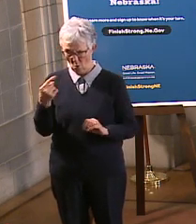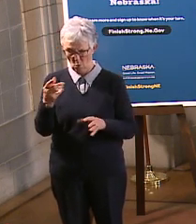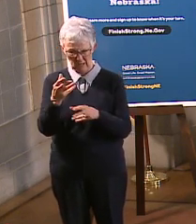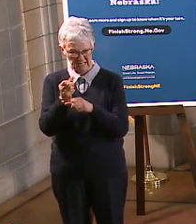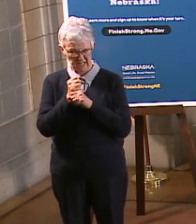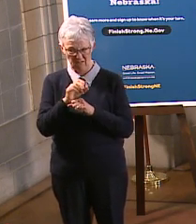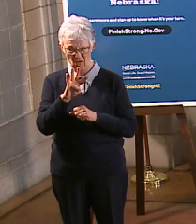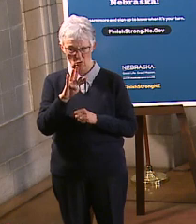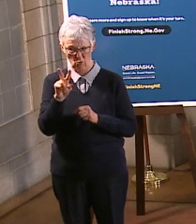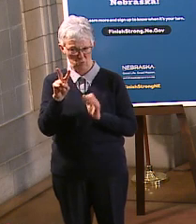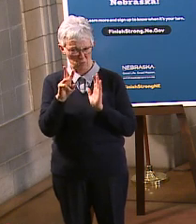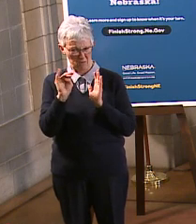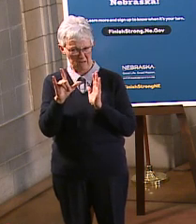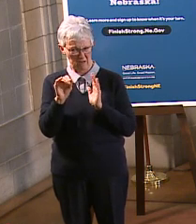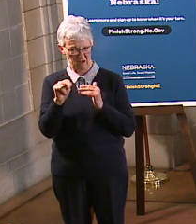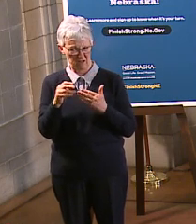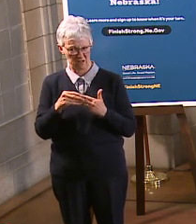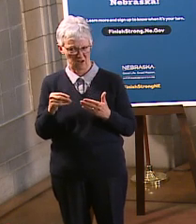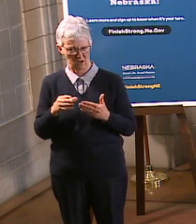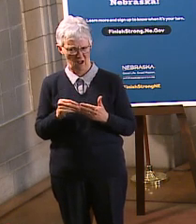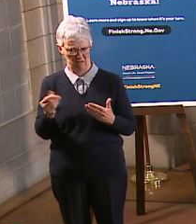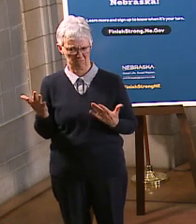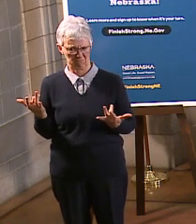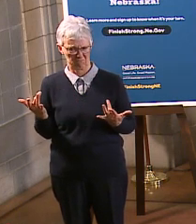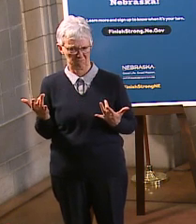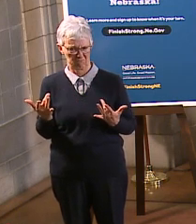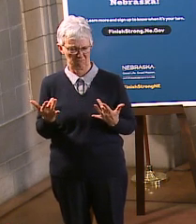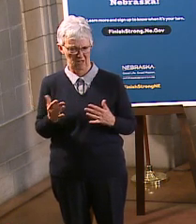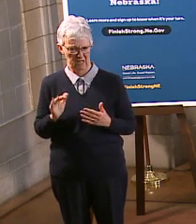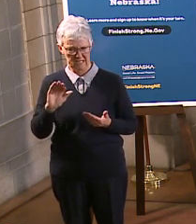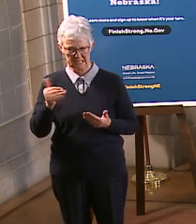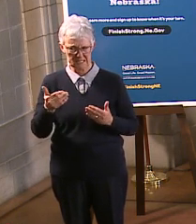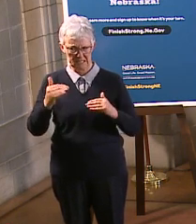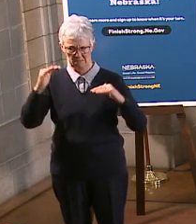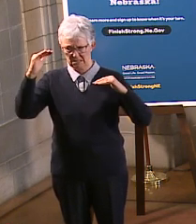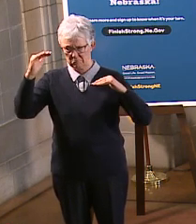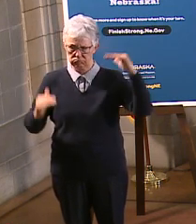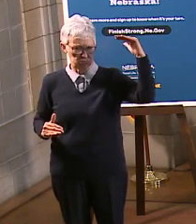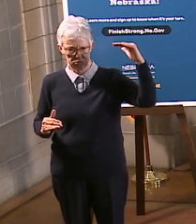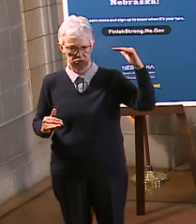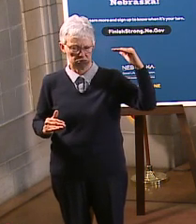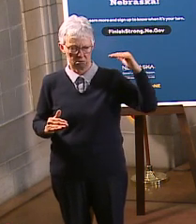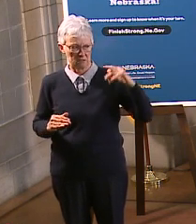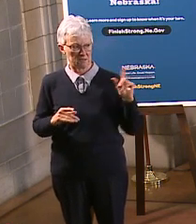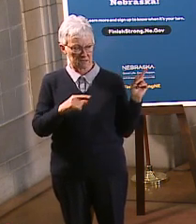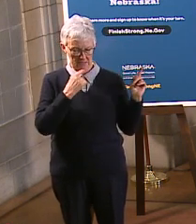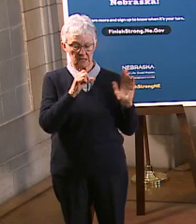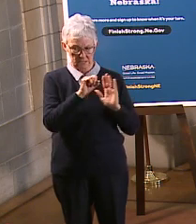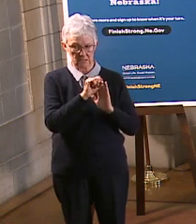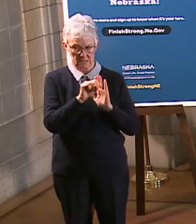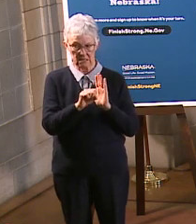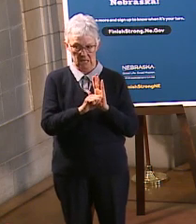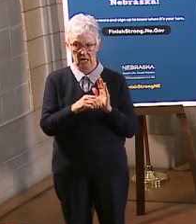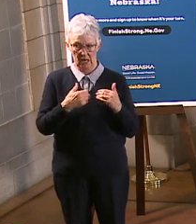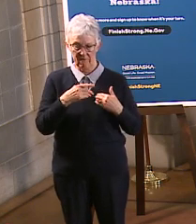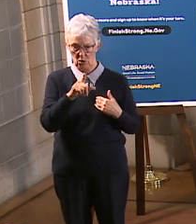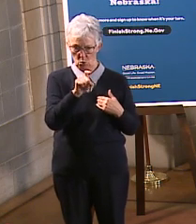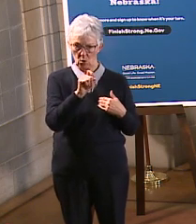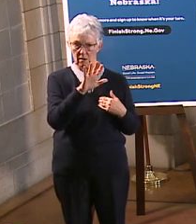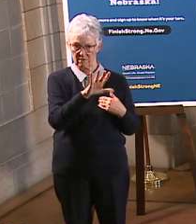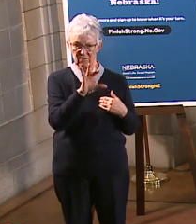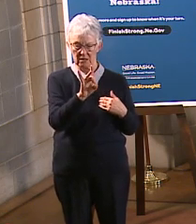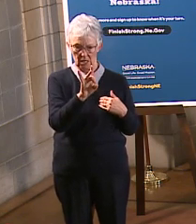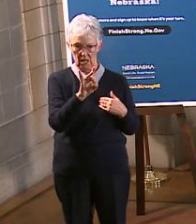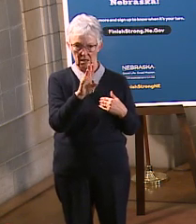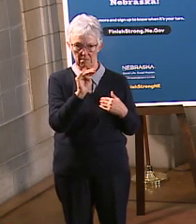total through the Emergency Rental Assistance Program from the federal government. The state is getting $158 million to administer.